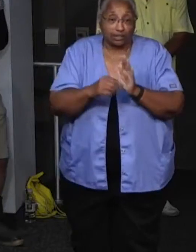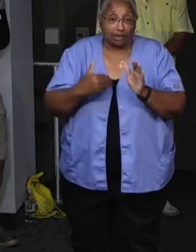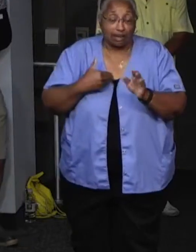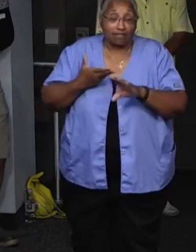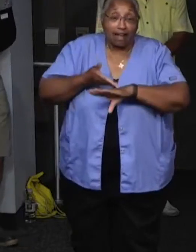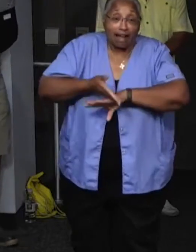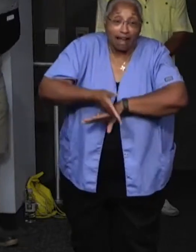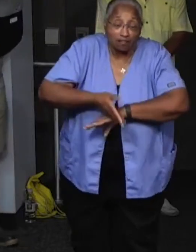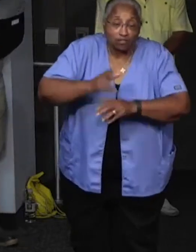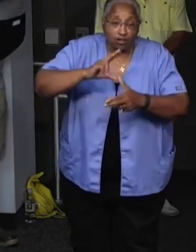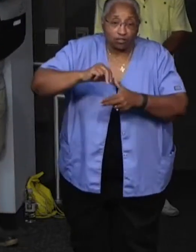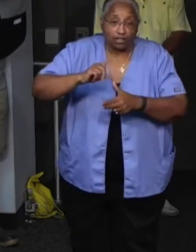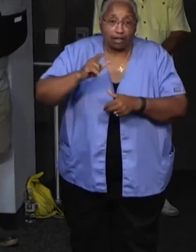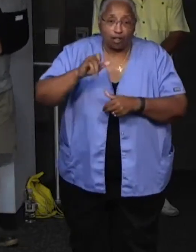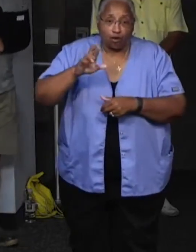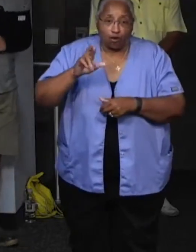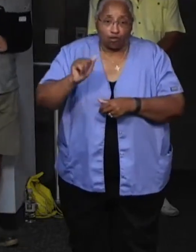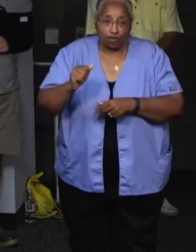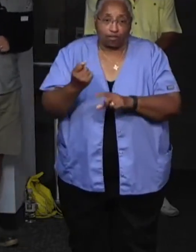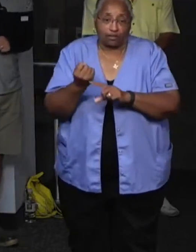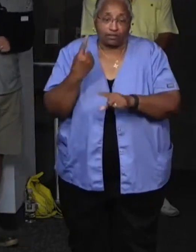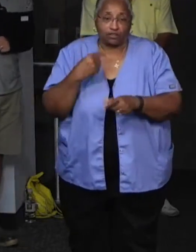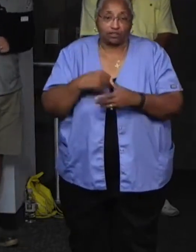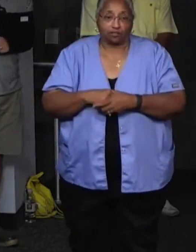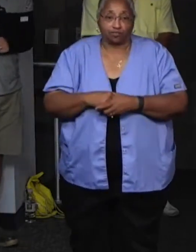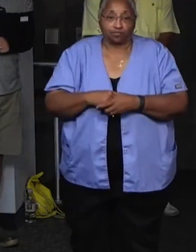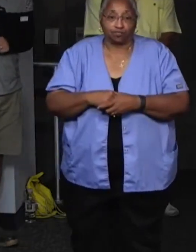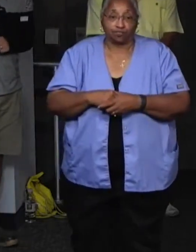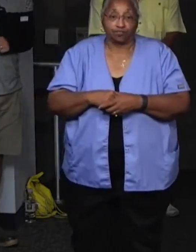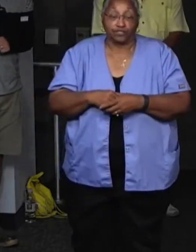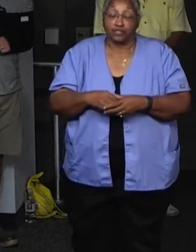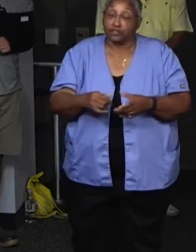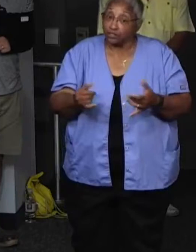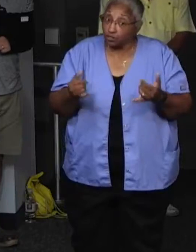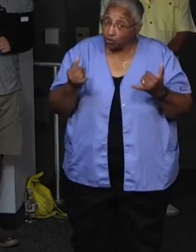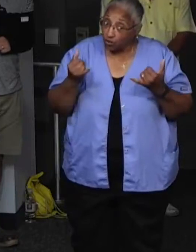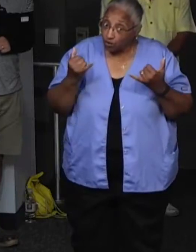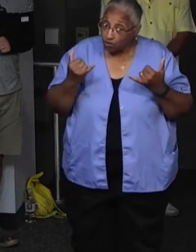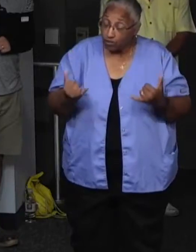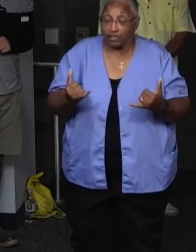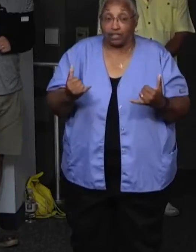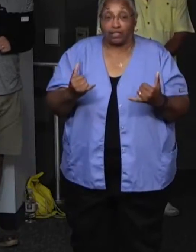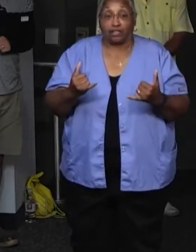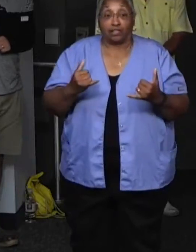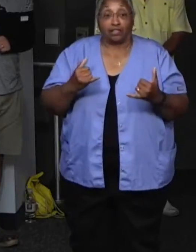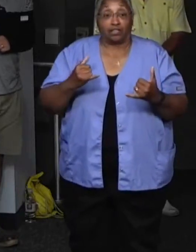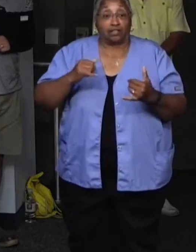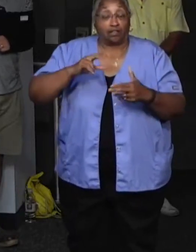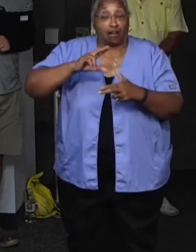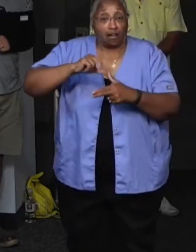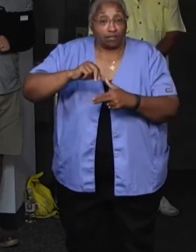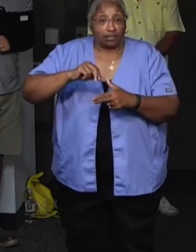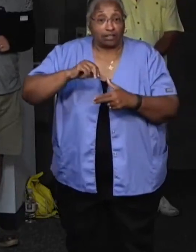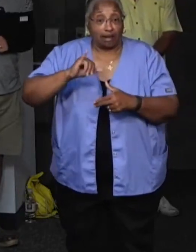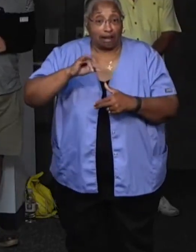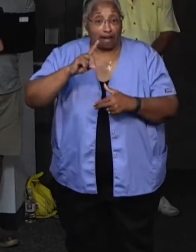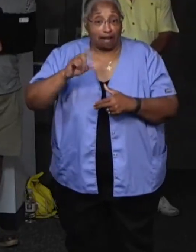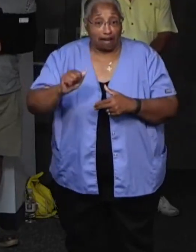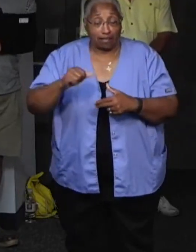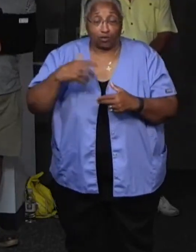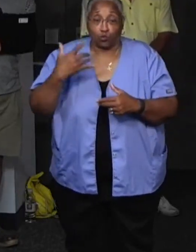Hurricane Laura last year. So it was a phenomenal, catastrophic, horrific storm. So